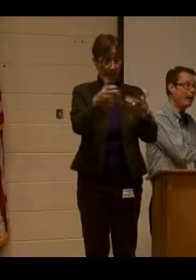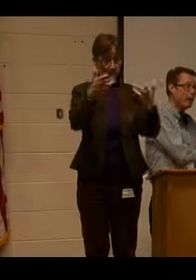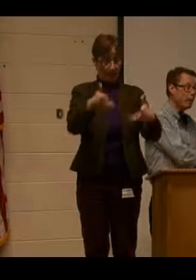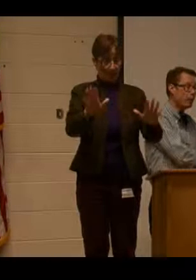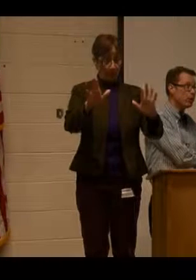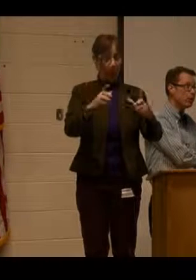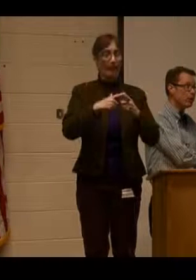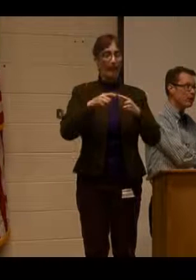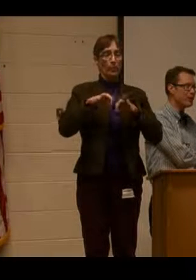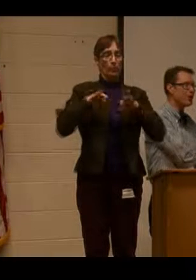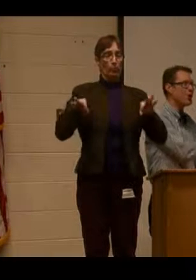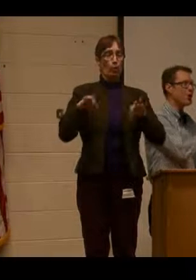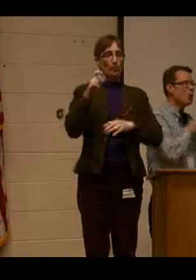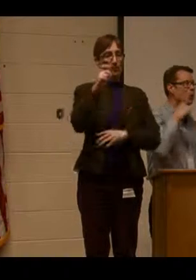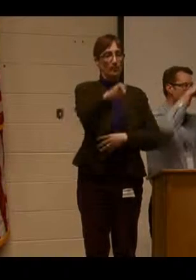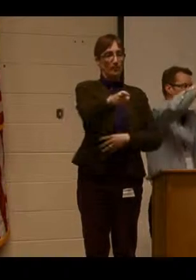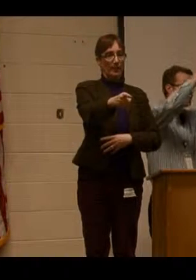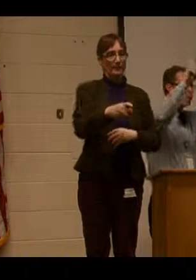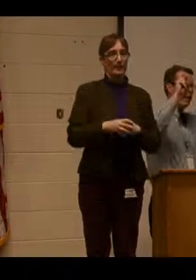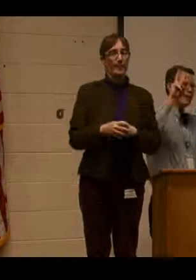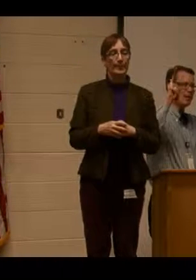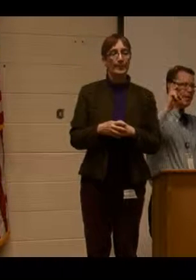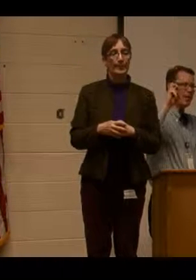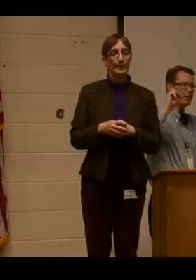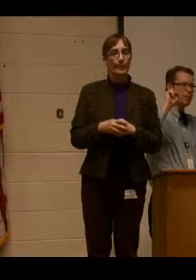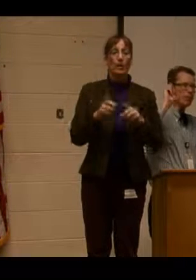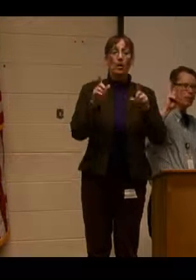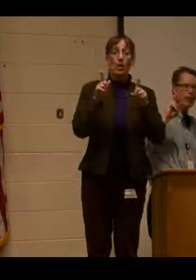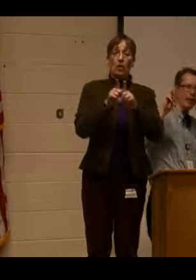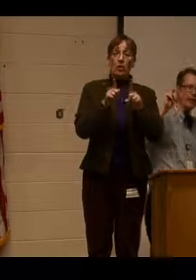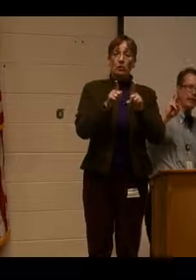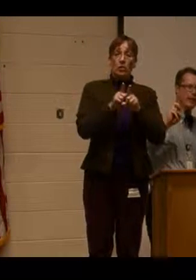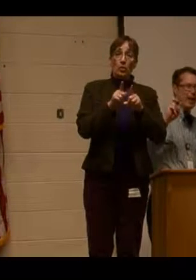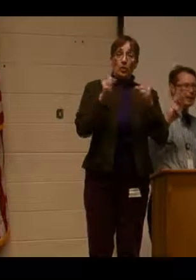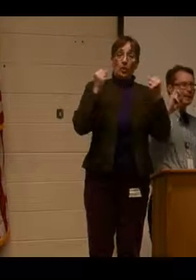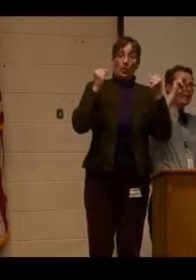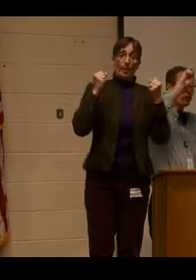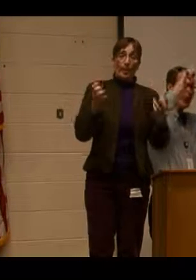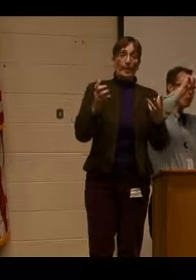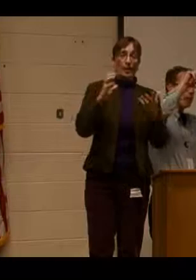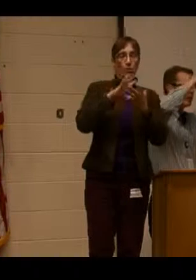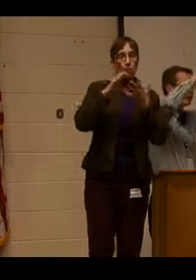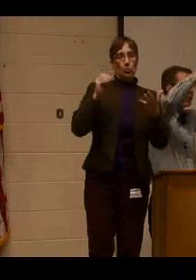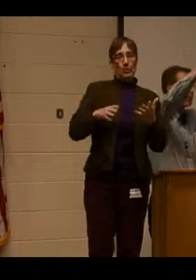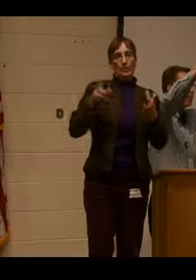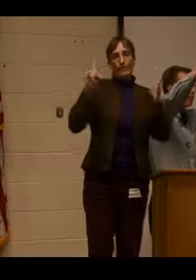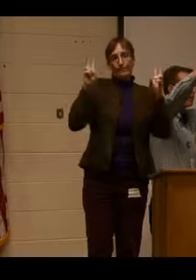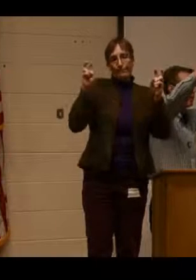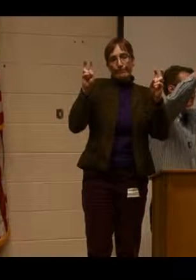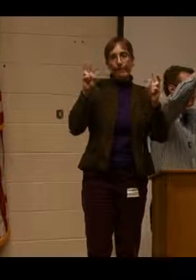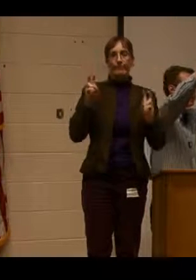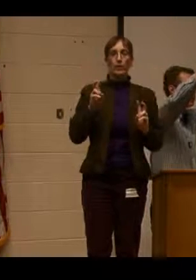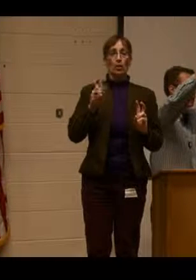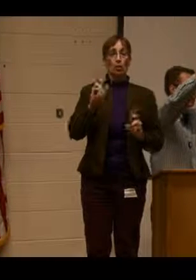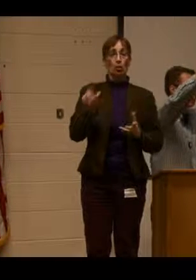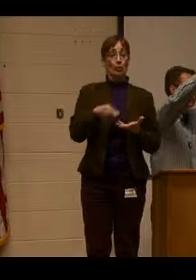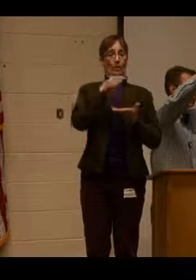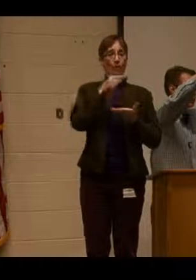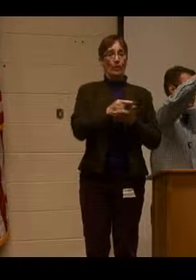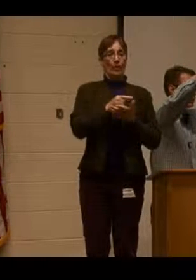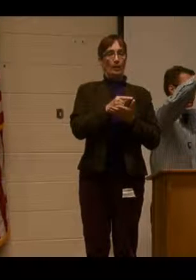who graduate, and I'm using that in italics, graduate from outside school districts, District